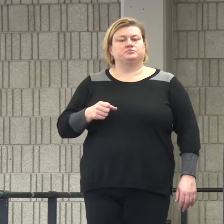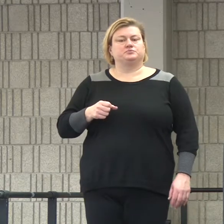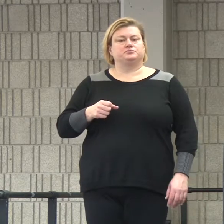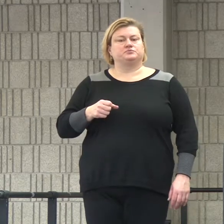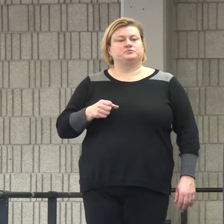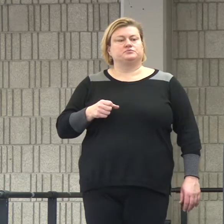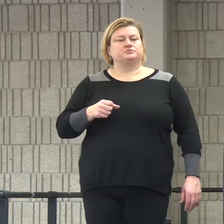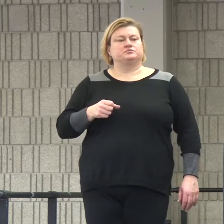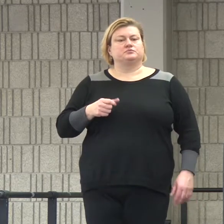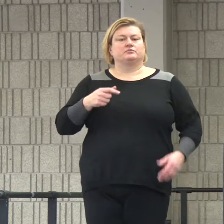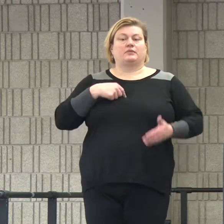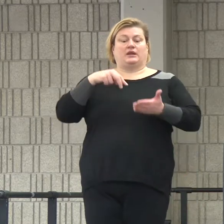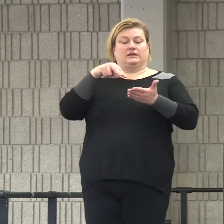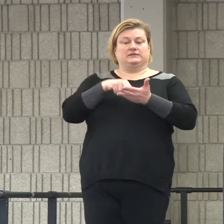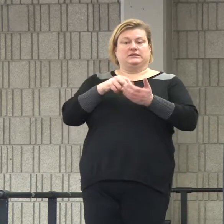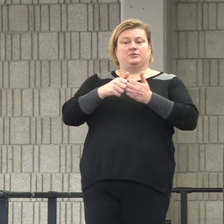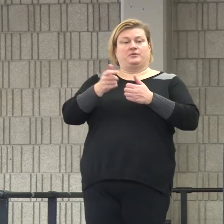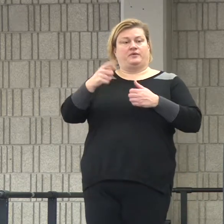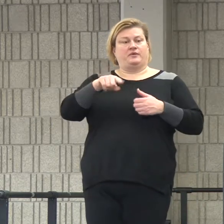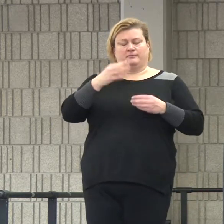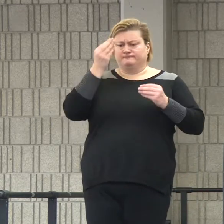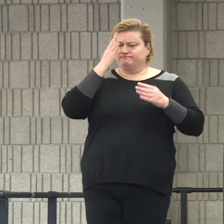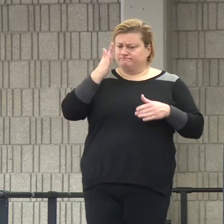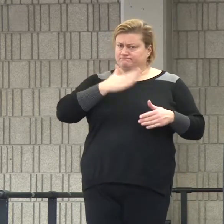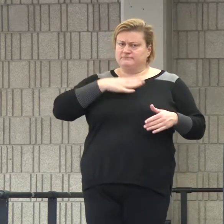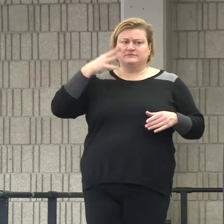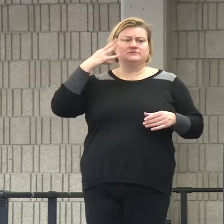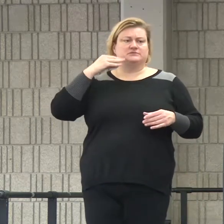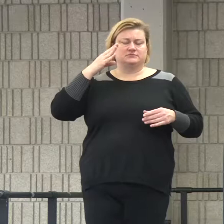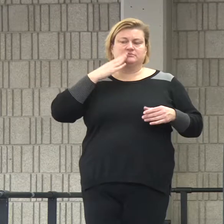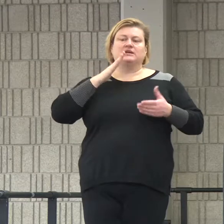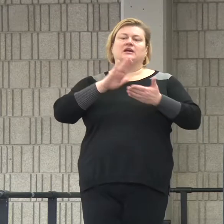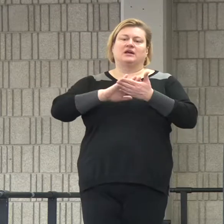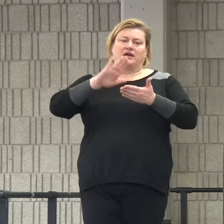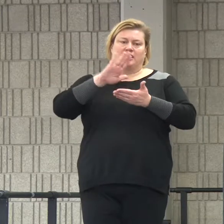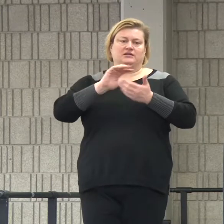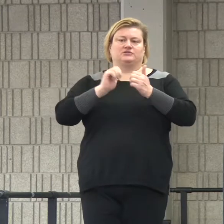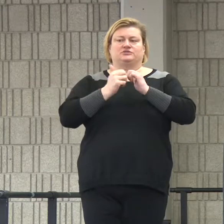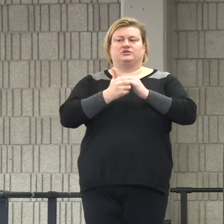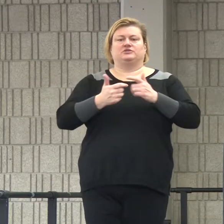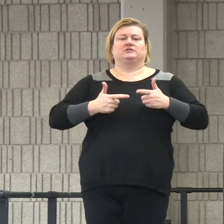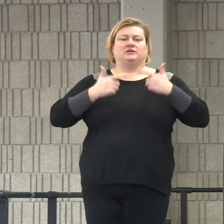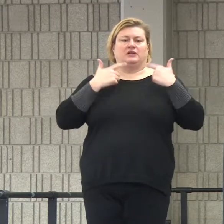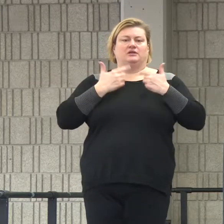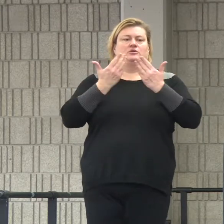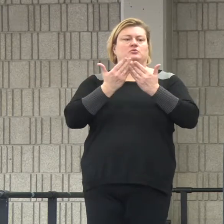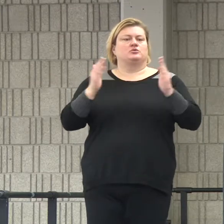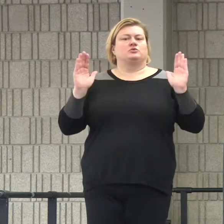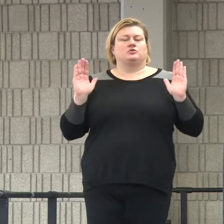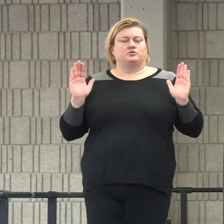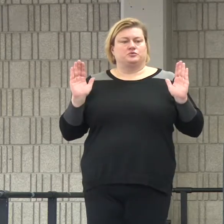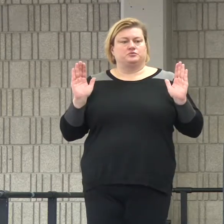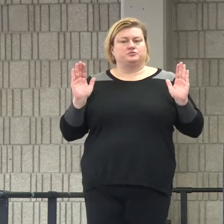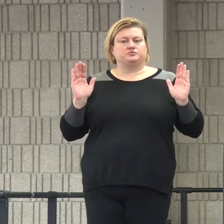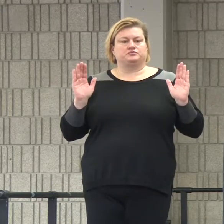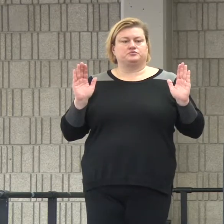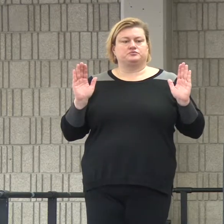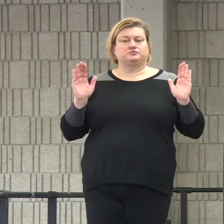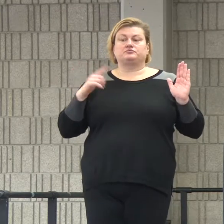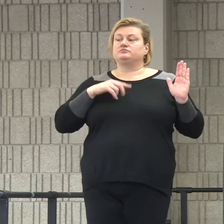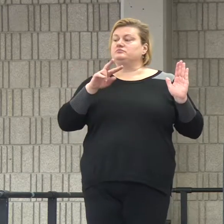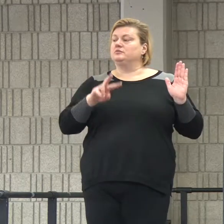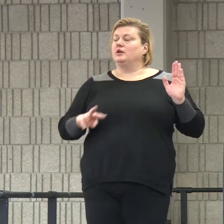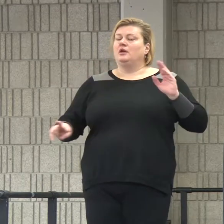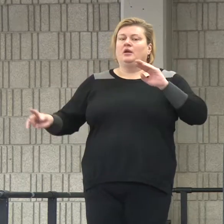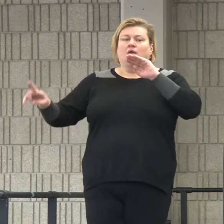I stand before them with firsthand knowledge that college changes lives and opens doors. As I look around this